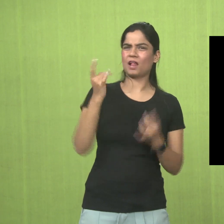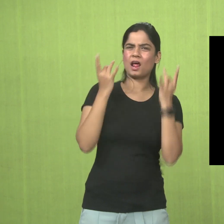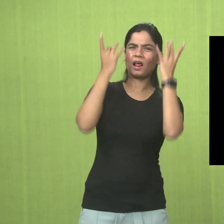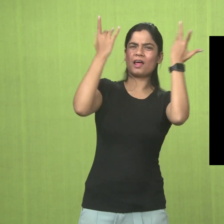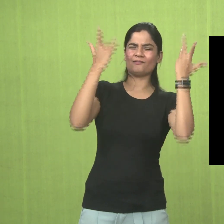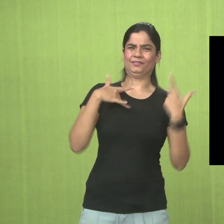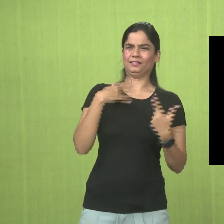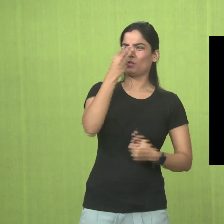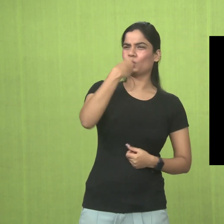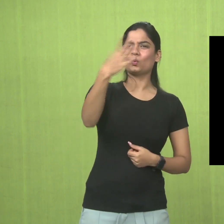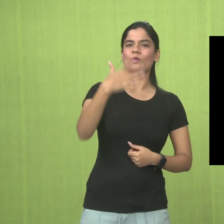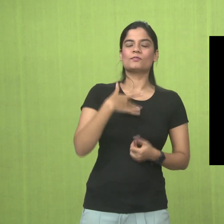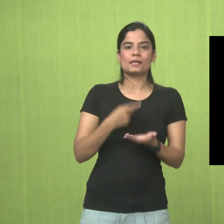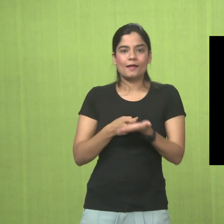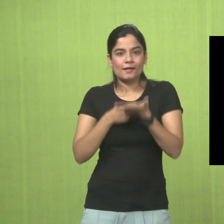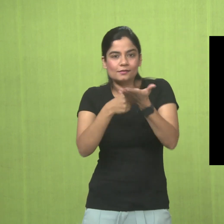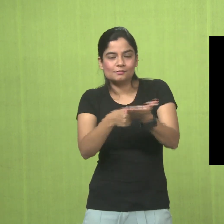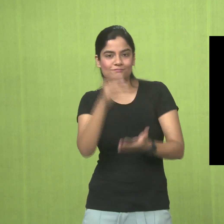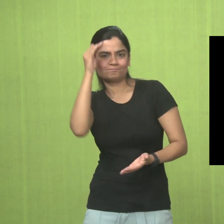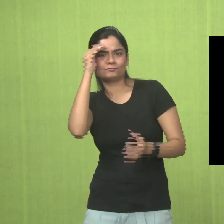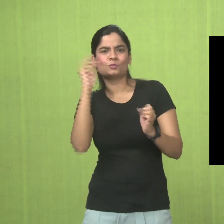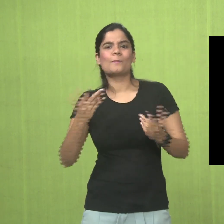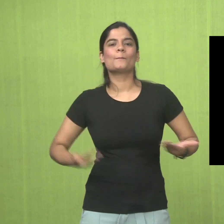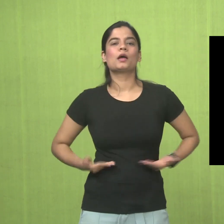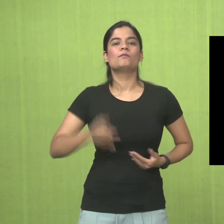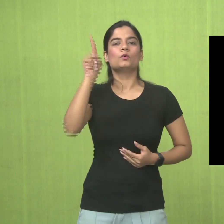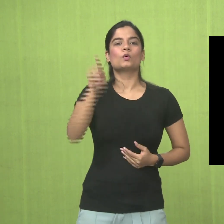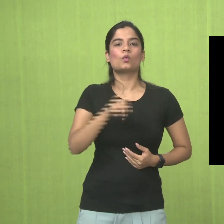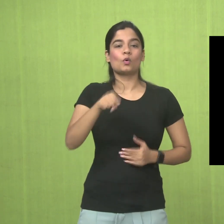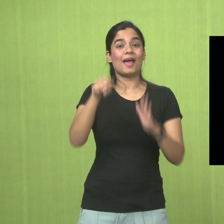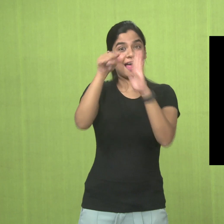Where there should be empathy and respect at work. And that's where you miss the ethics.